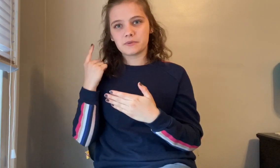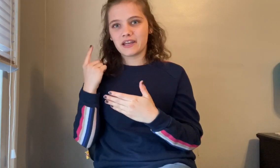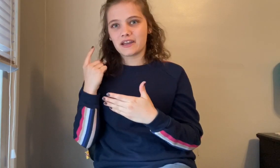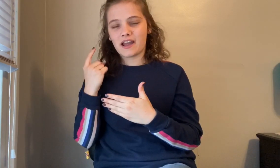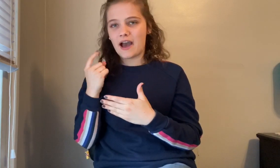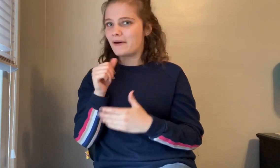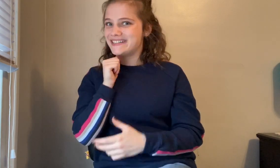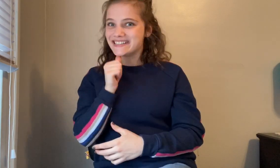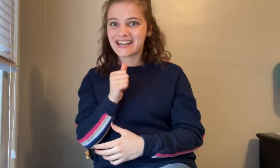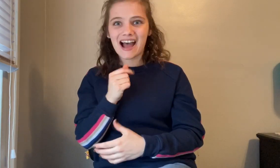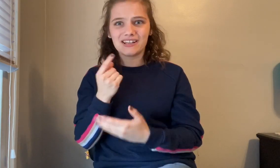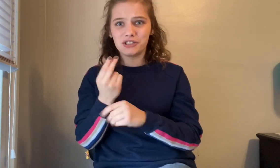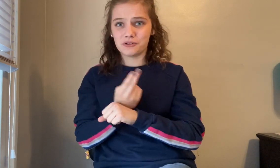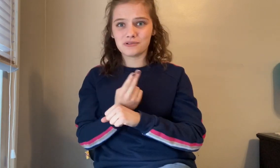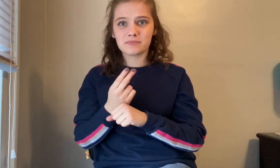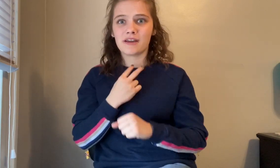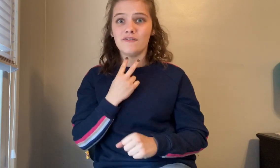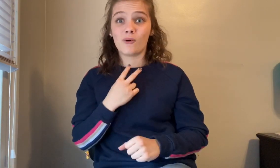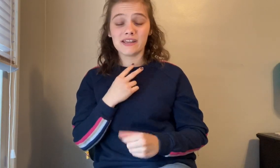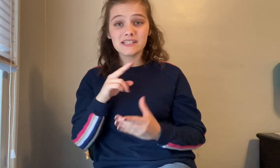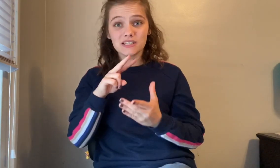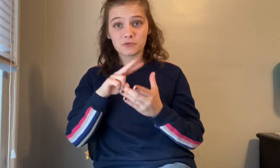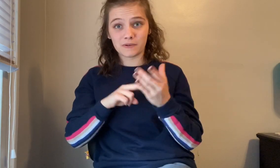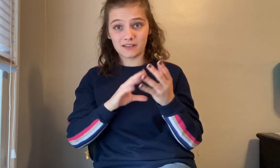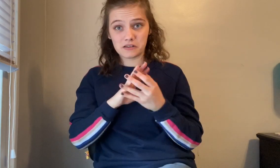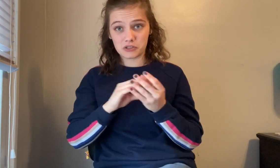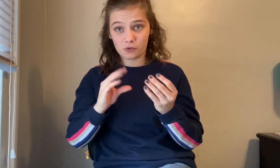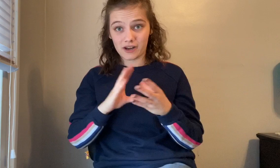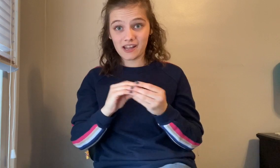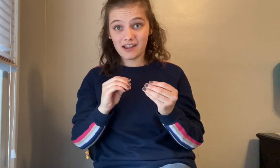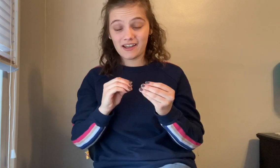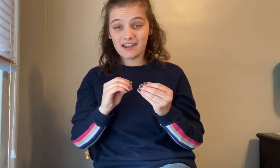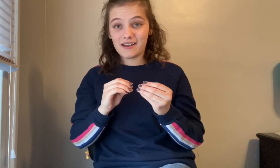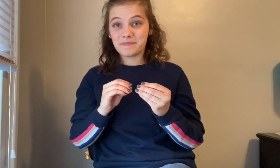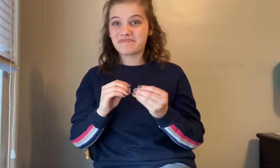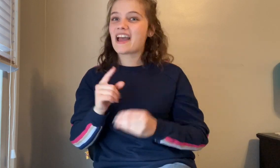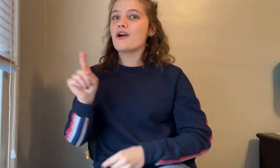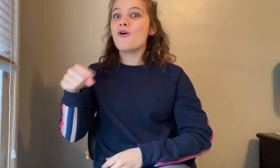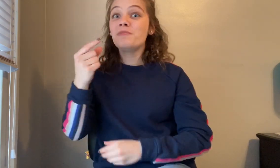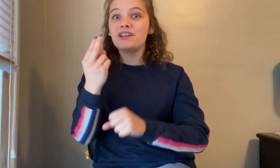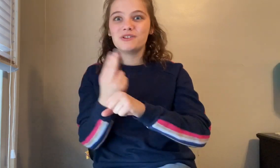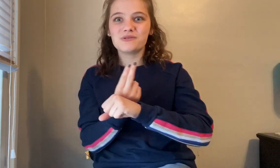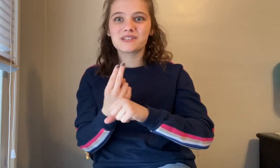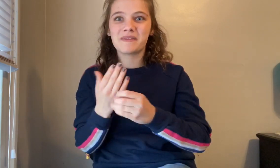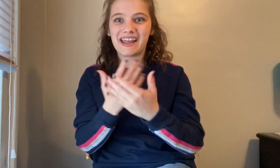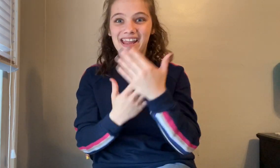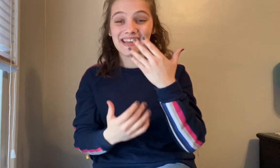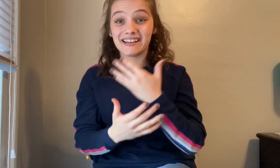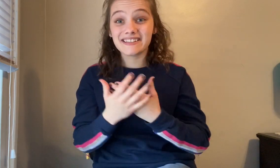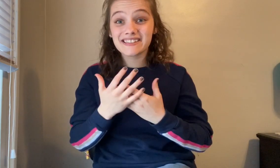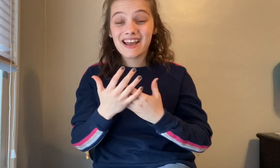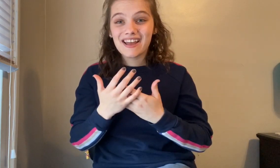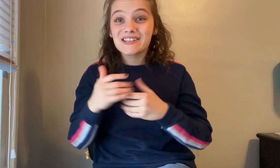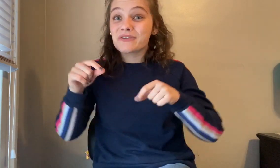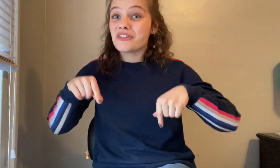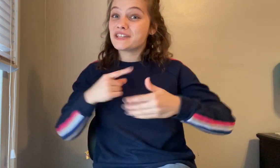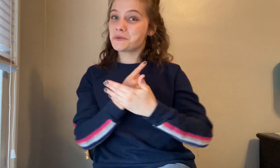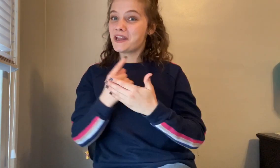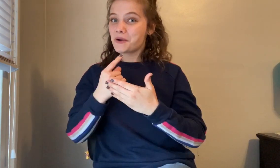week how I did not use my voice to read the story? I only used my hands. So this week,